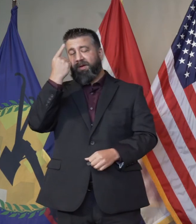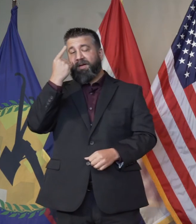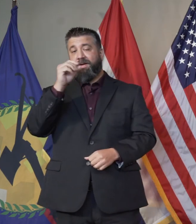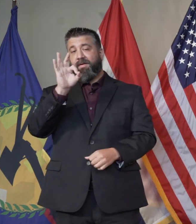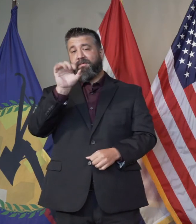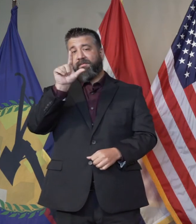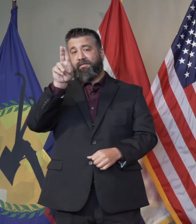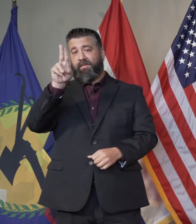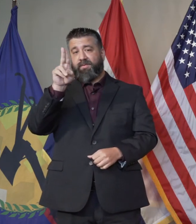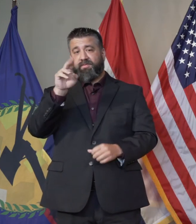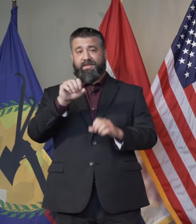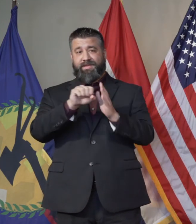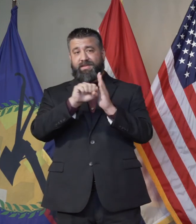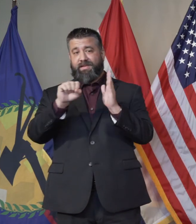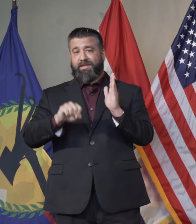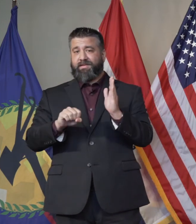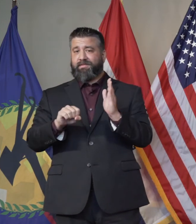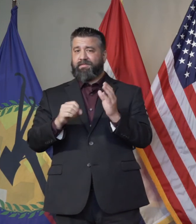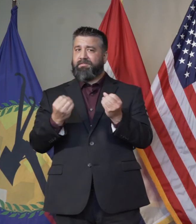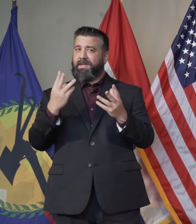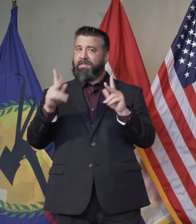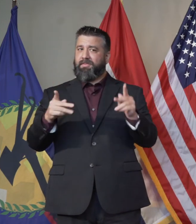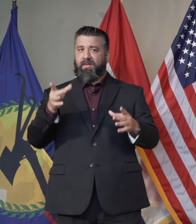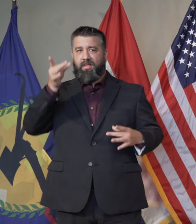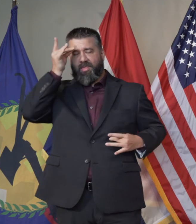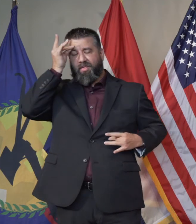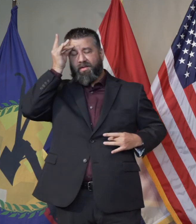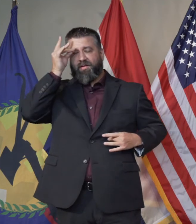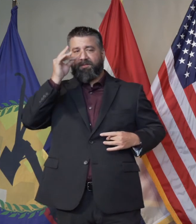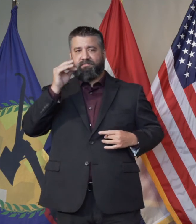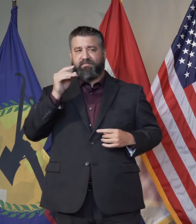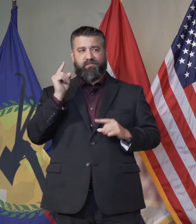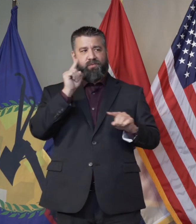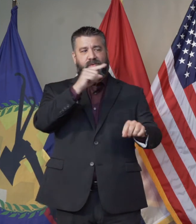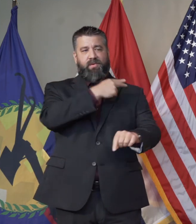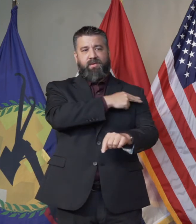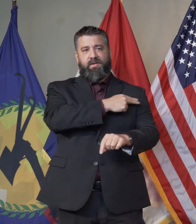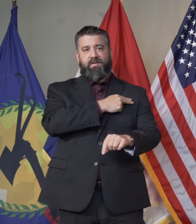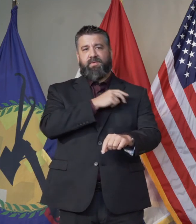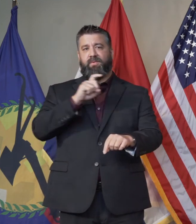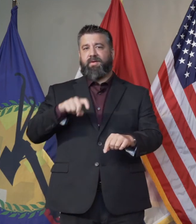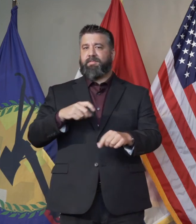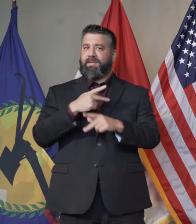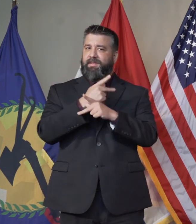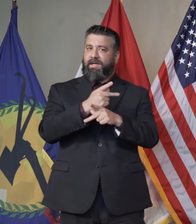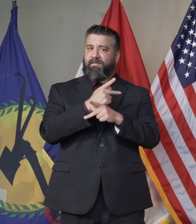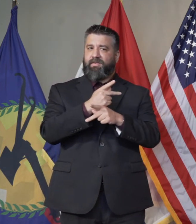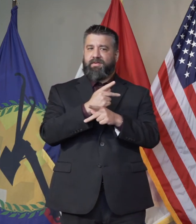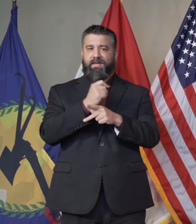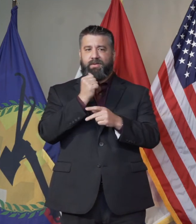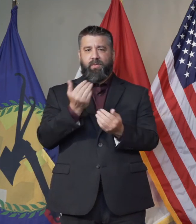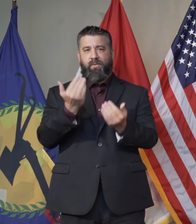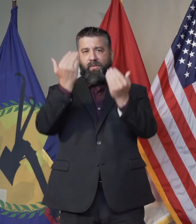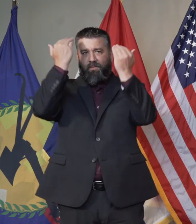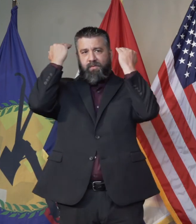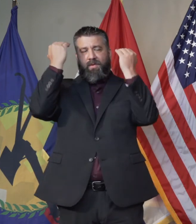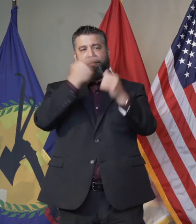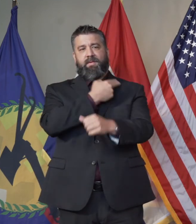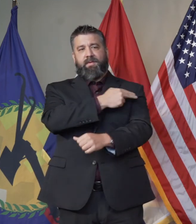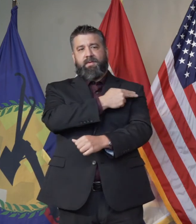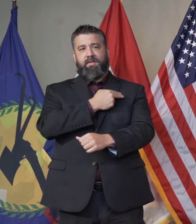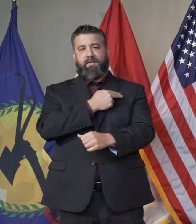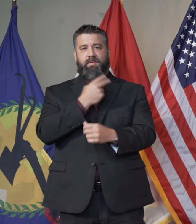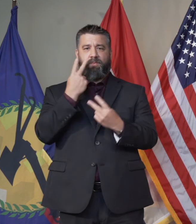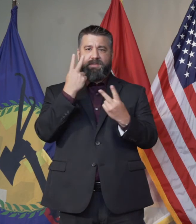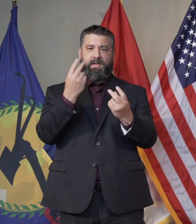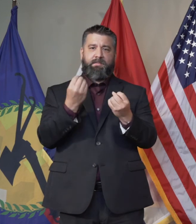lot of those people end up in the hospitals, and we need to be very cautious about overloading our hospitals when we're seeing